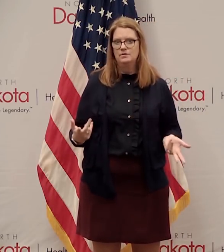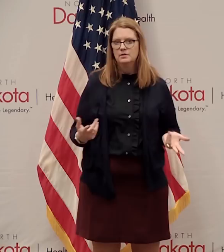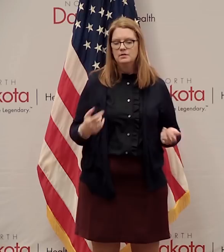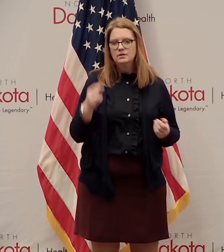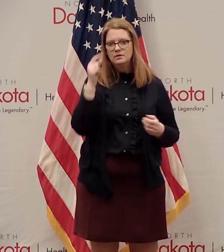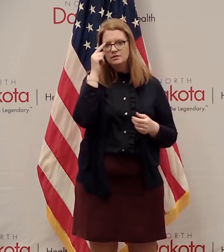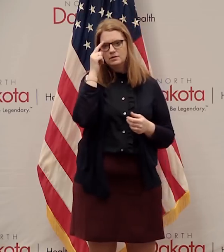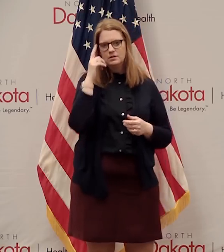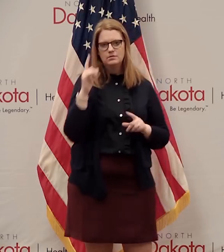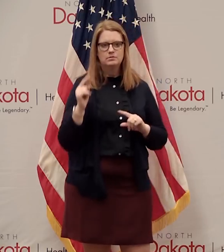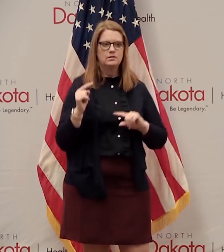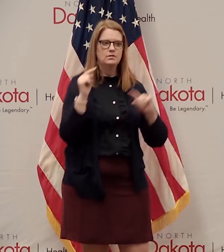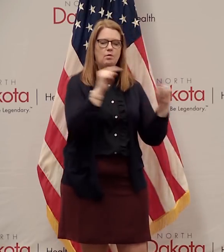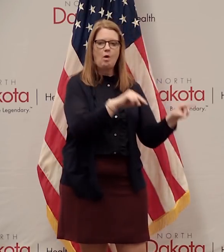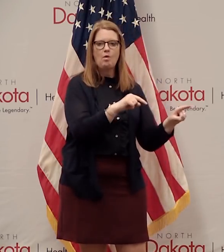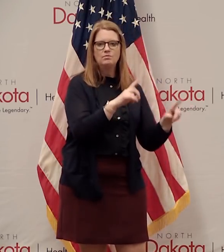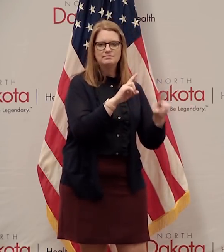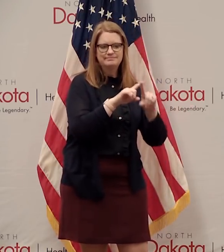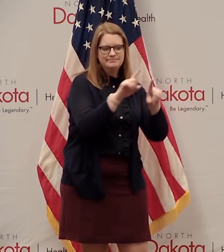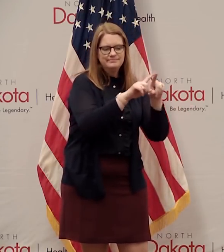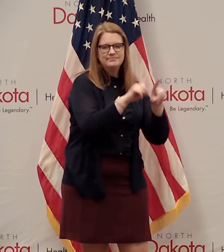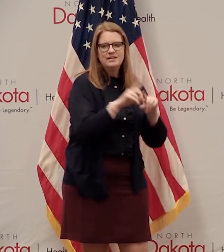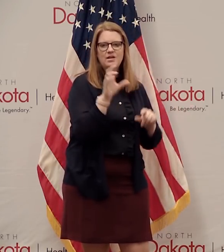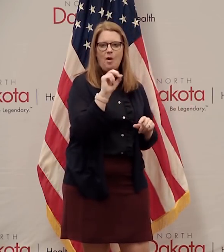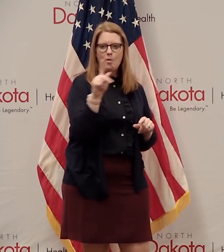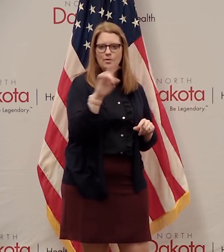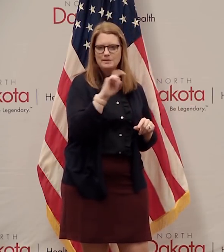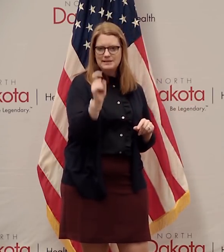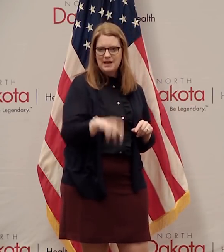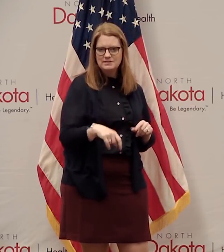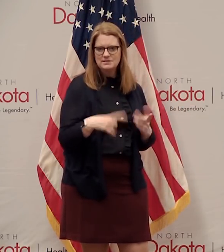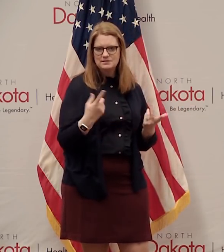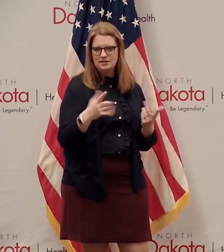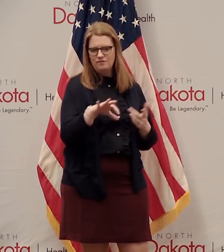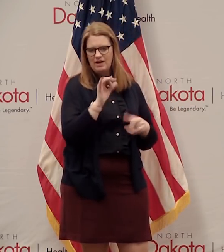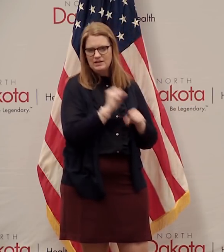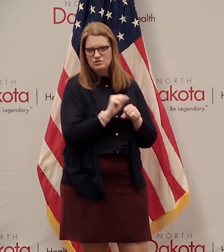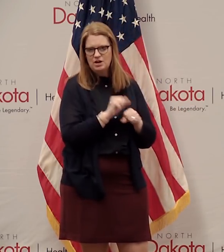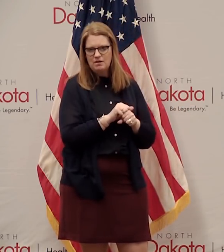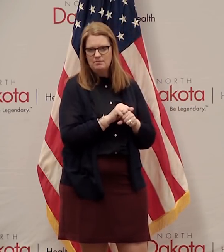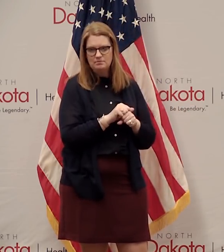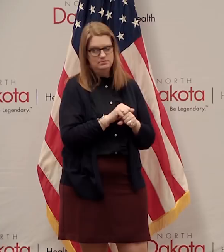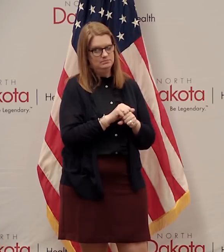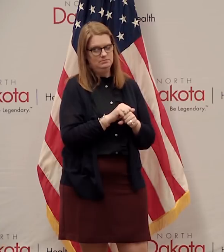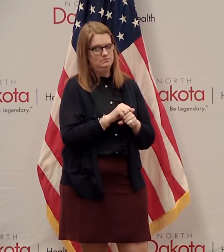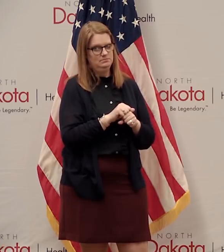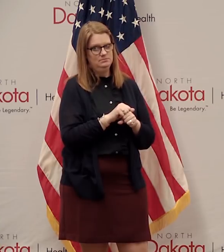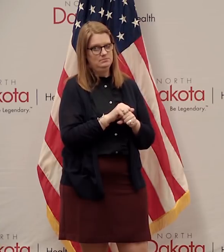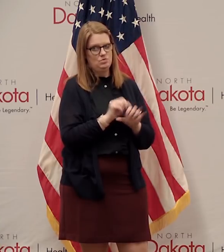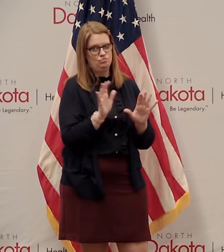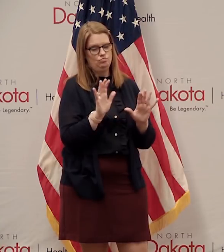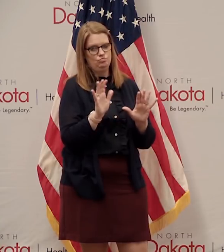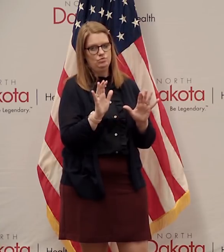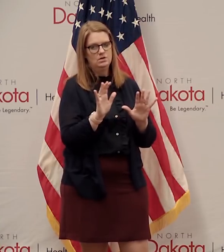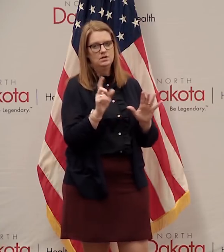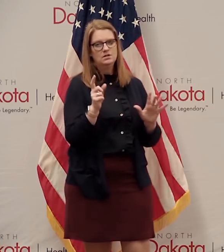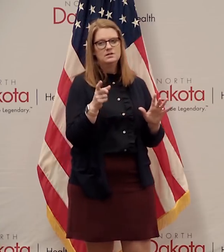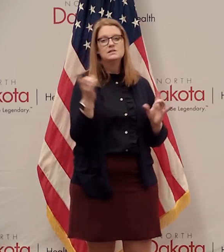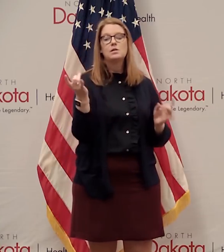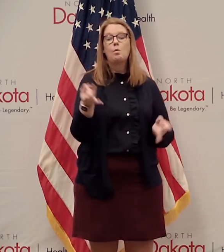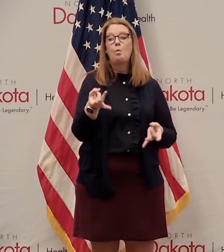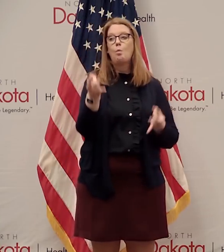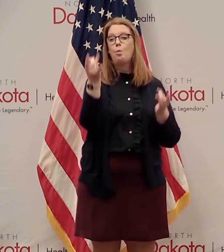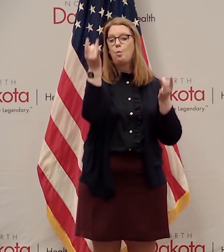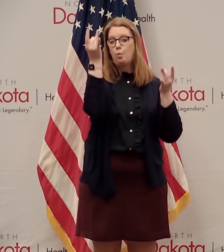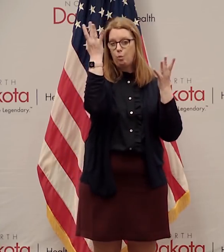to the Permian or the Marcellus or Oklahoma, Texas, go someplace else and find a job, because this is a catastrophic to the